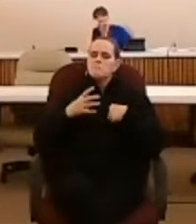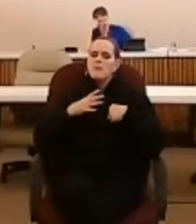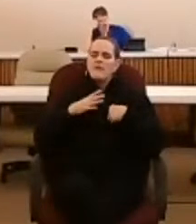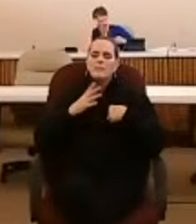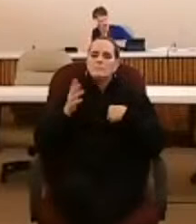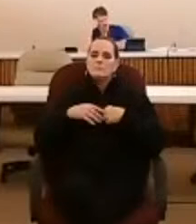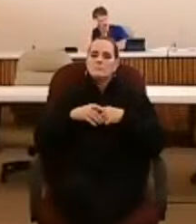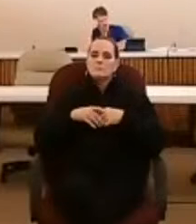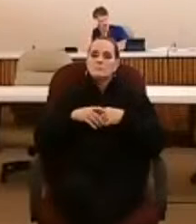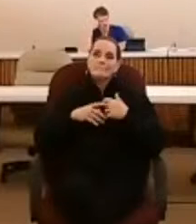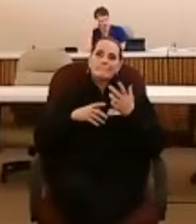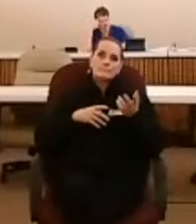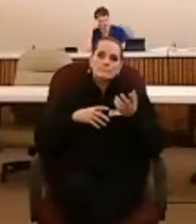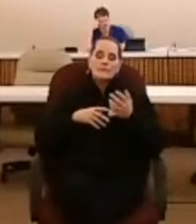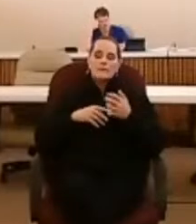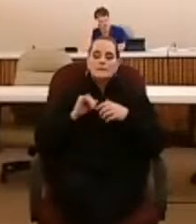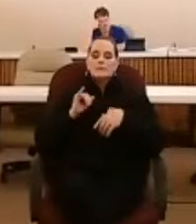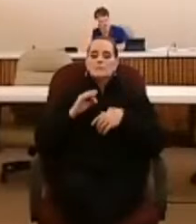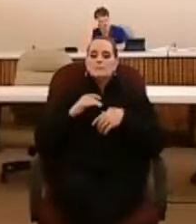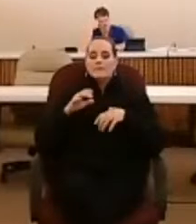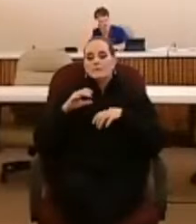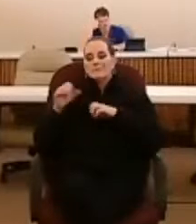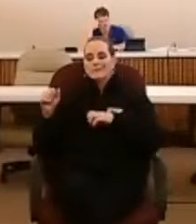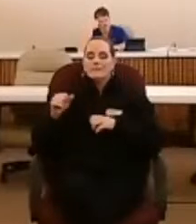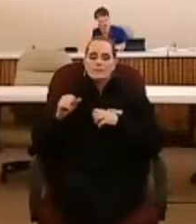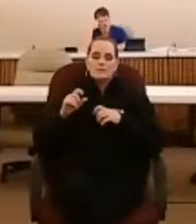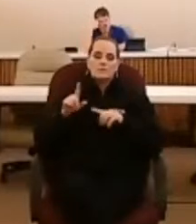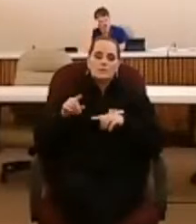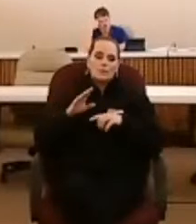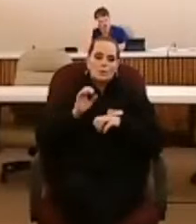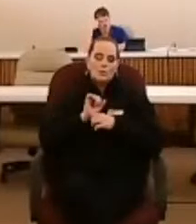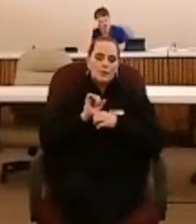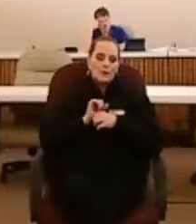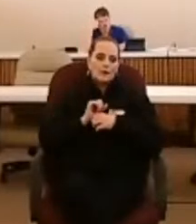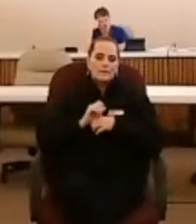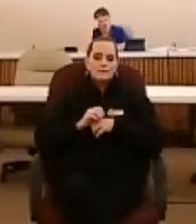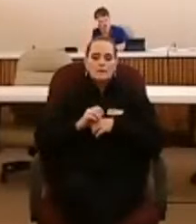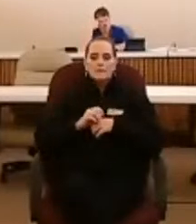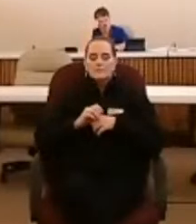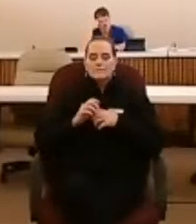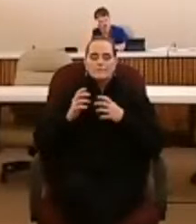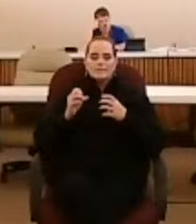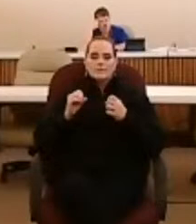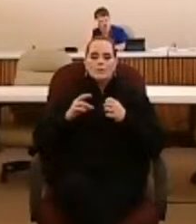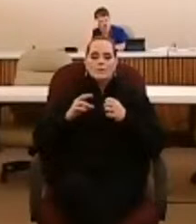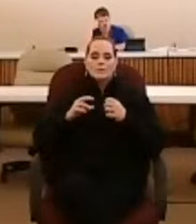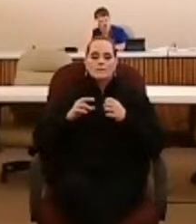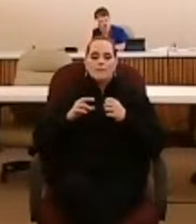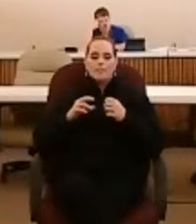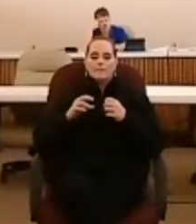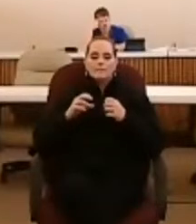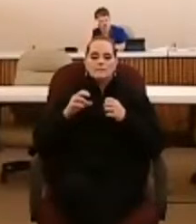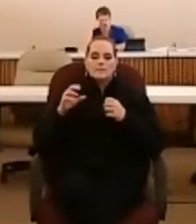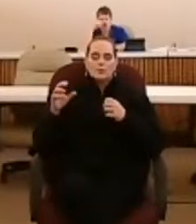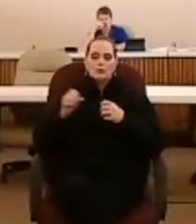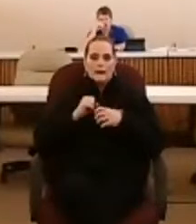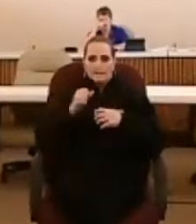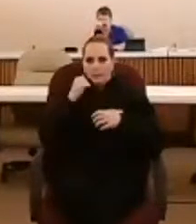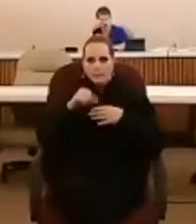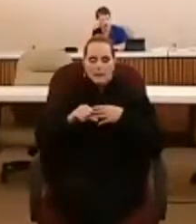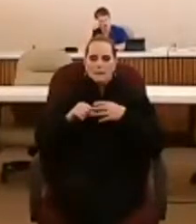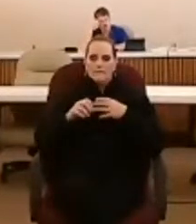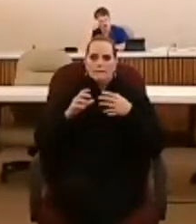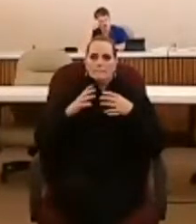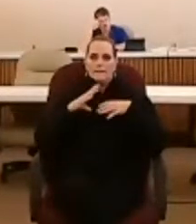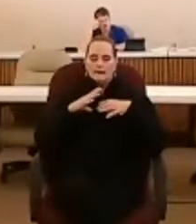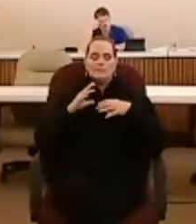I mean, if you're leaving to go to work or run out on an errand, grab it then, or when you're coming back, just grab it